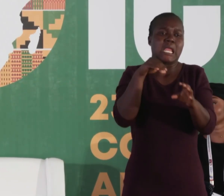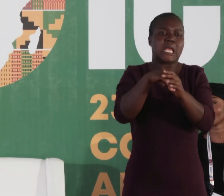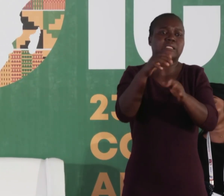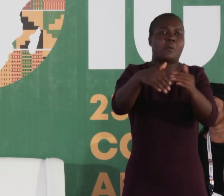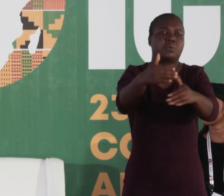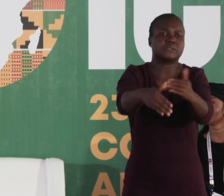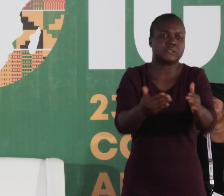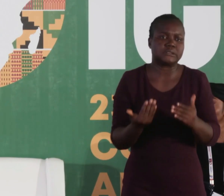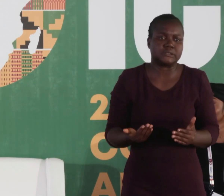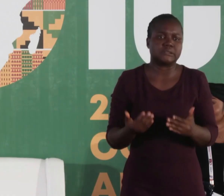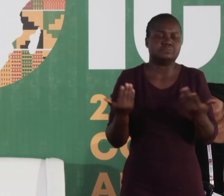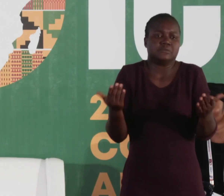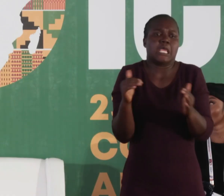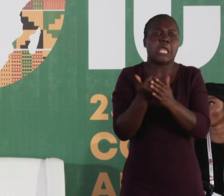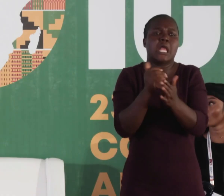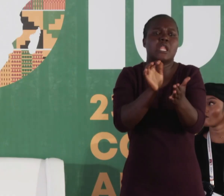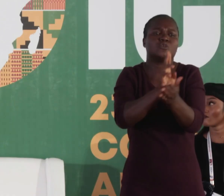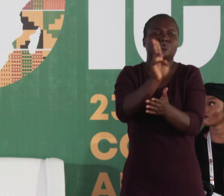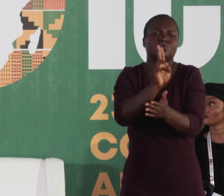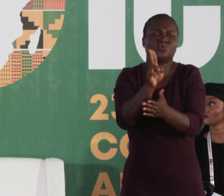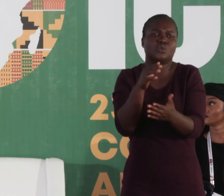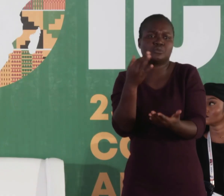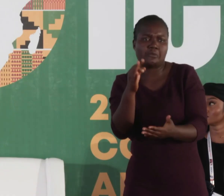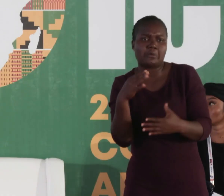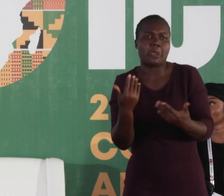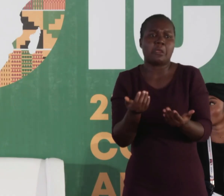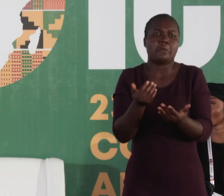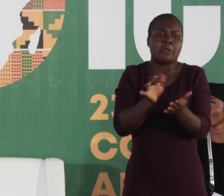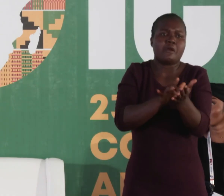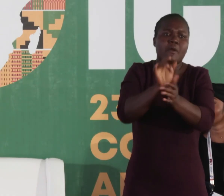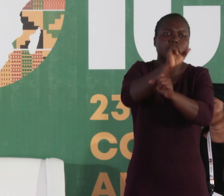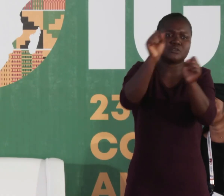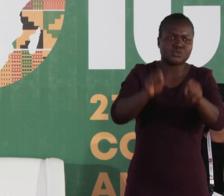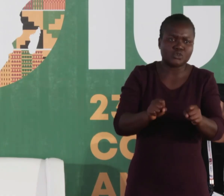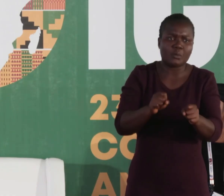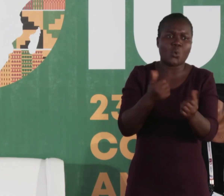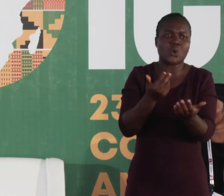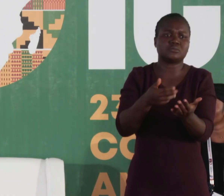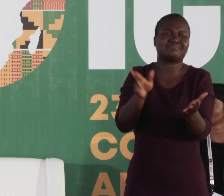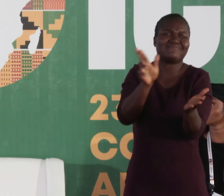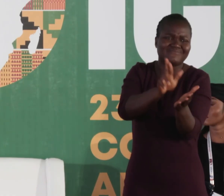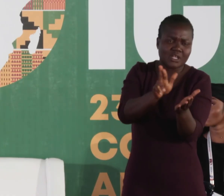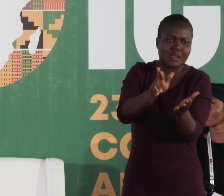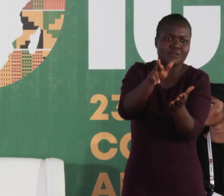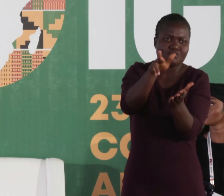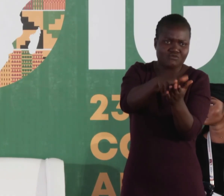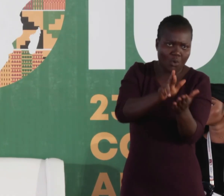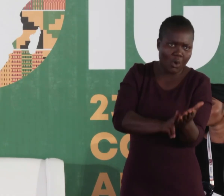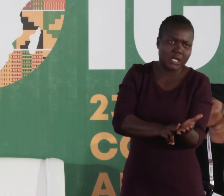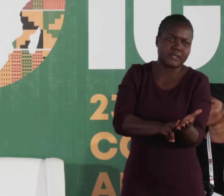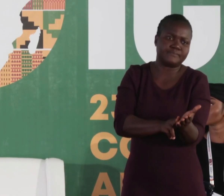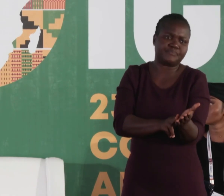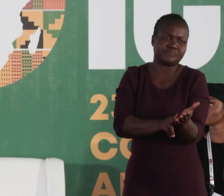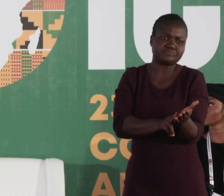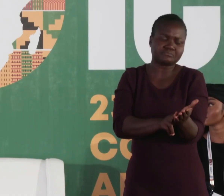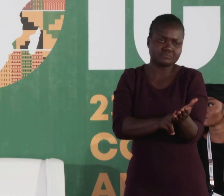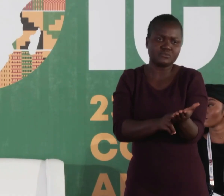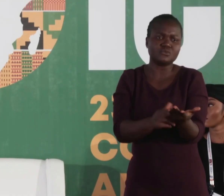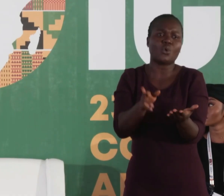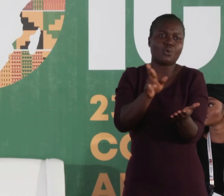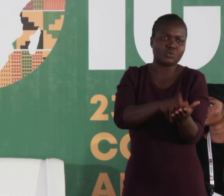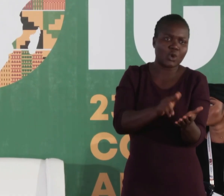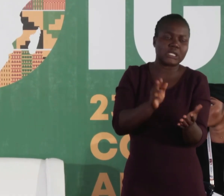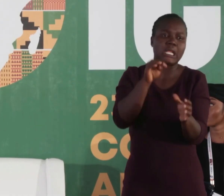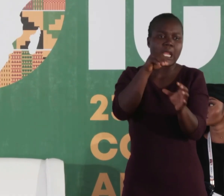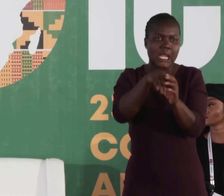Any views from pharmacists, from female sex workers were recorded in the events log. Then the pharmacists themselves completed